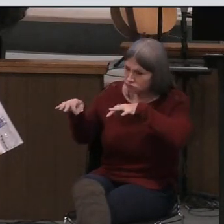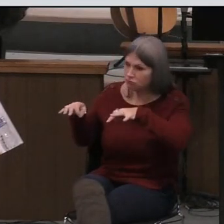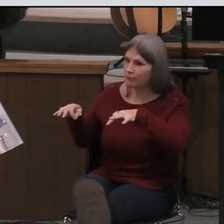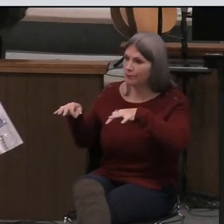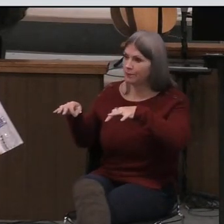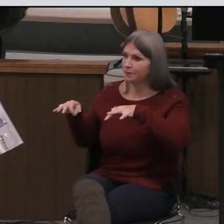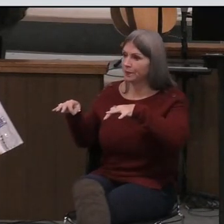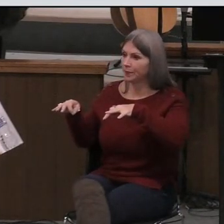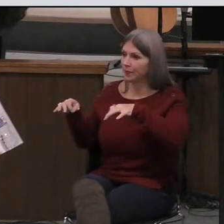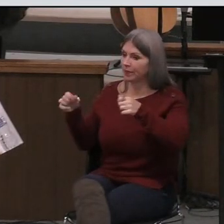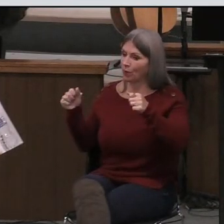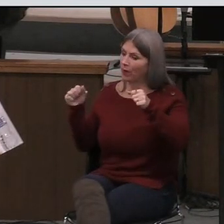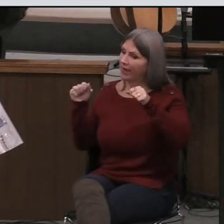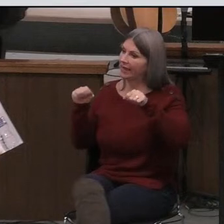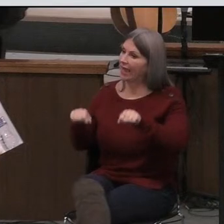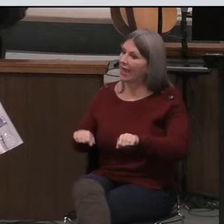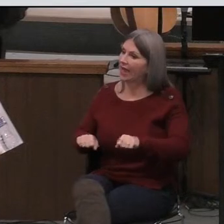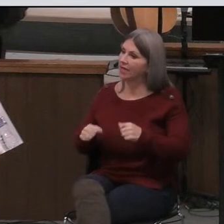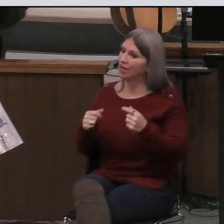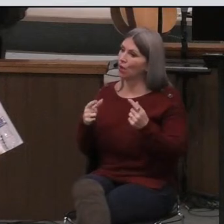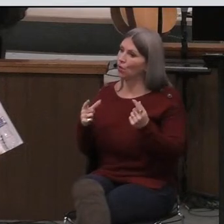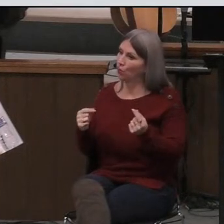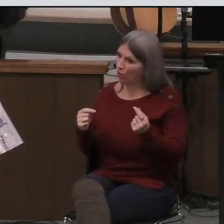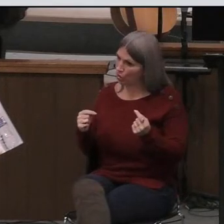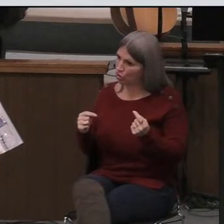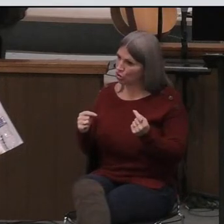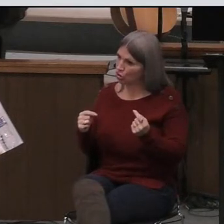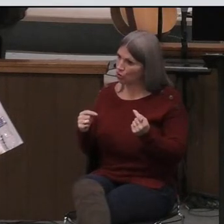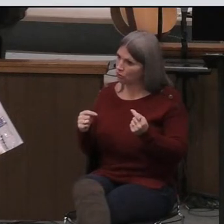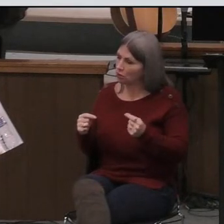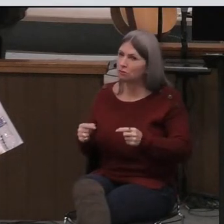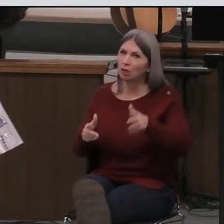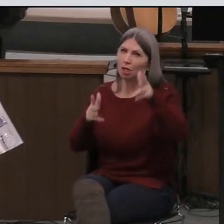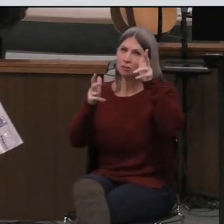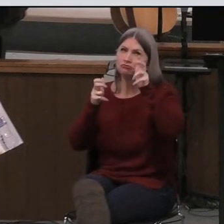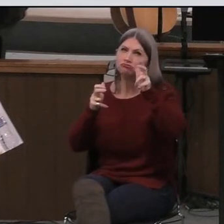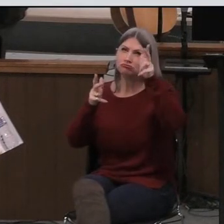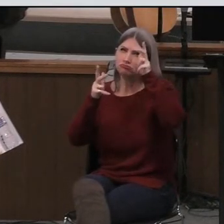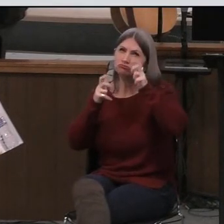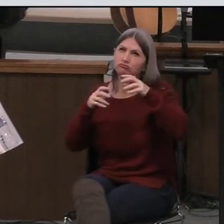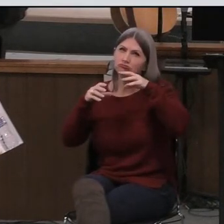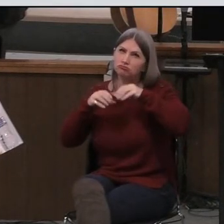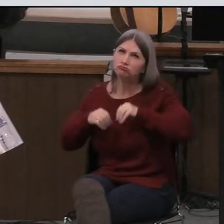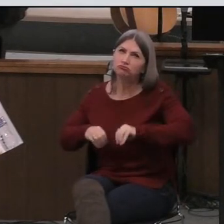may present everyone mature in Christ.